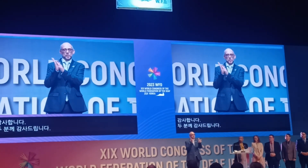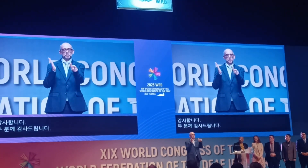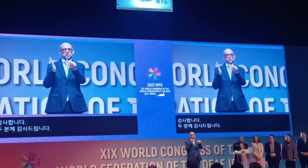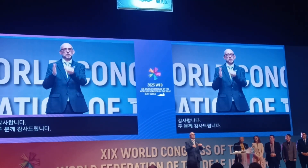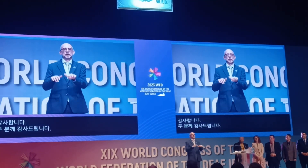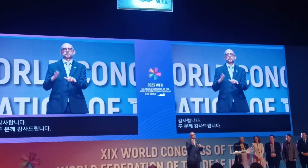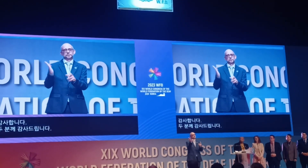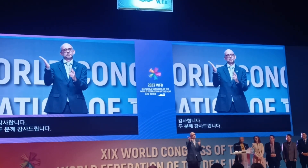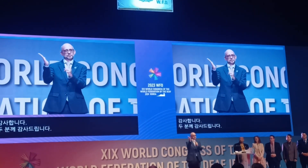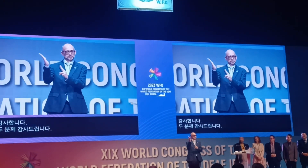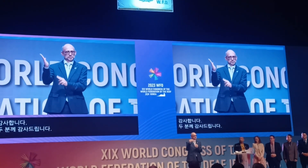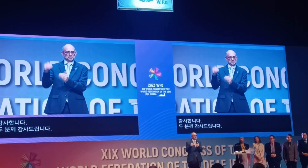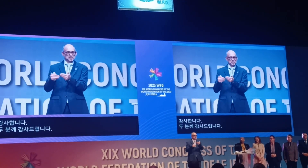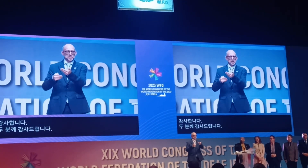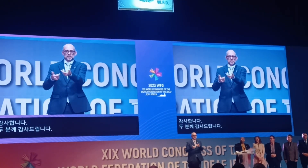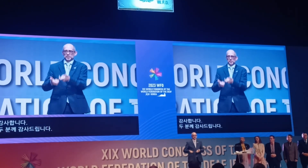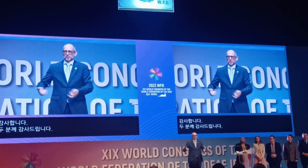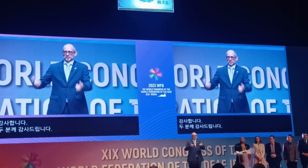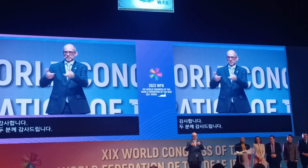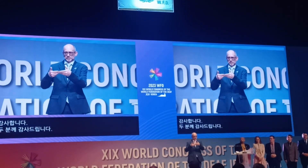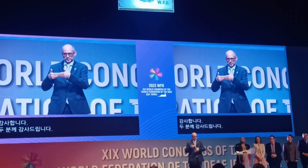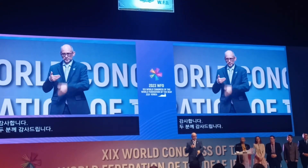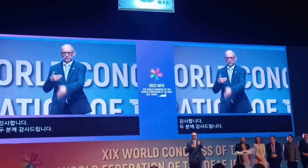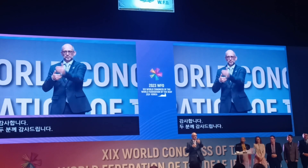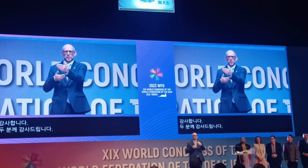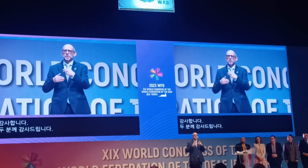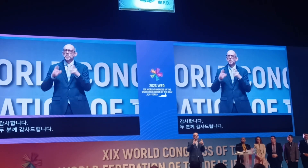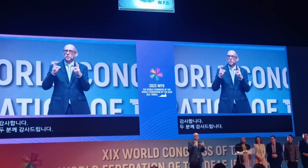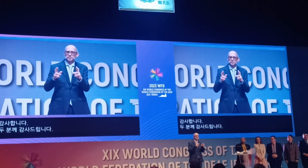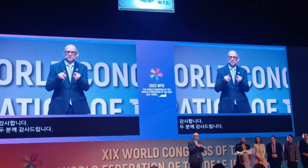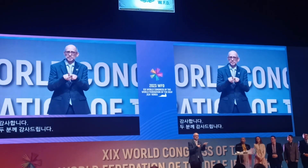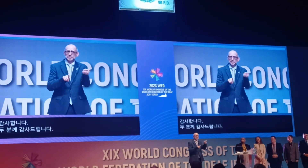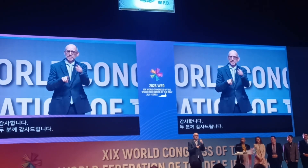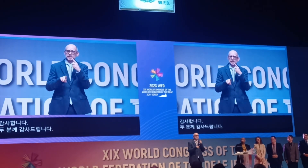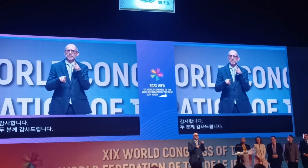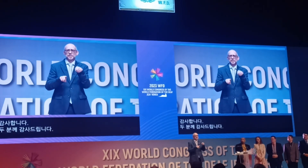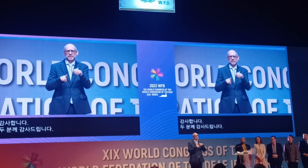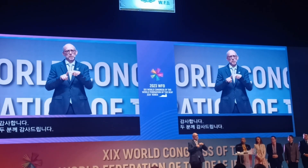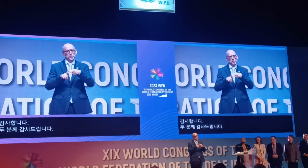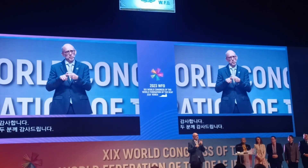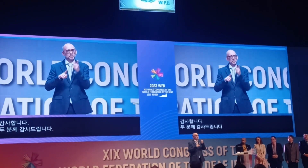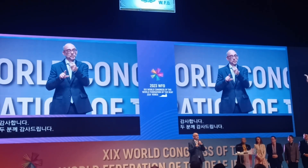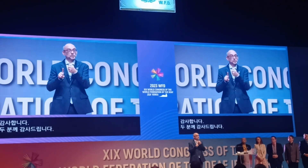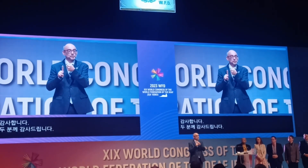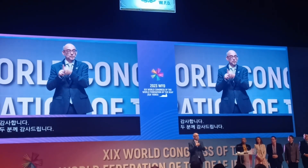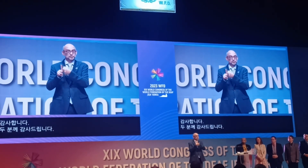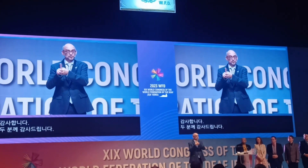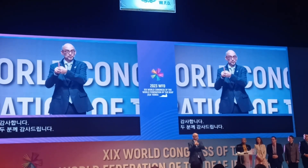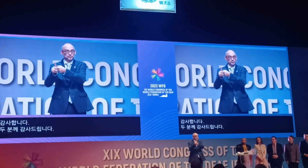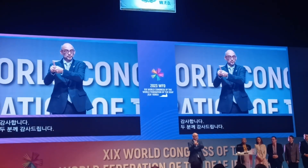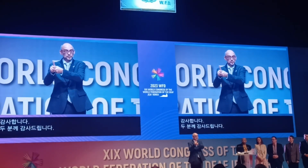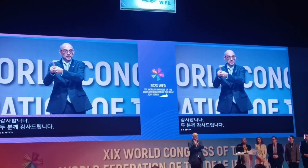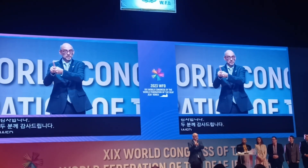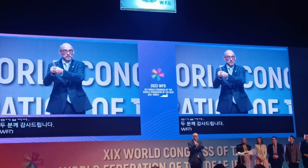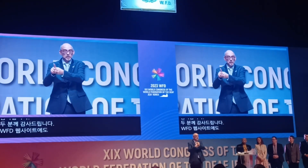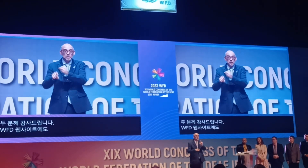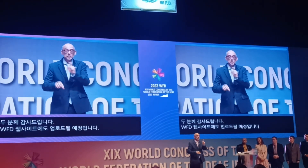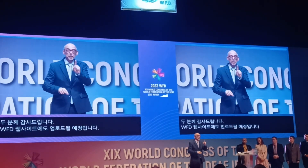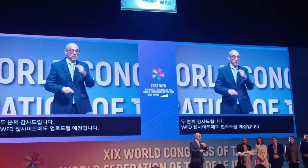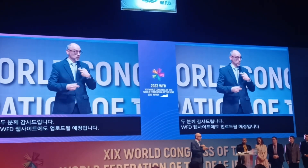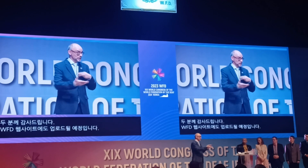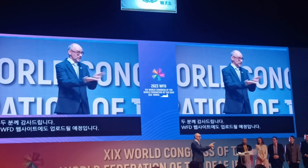This will be added onto the WFD website, where you will be able to have a look yourselves. So please do